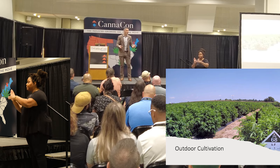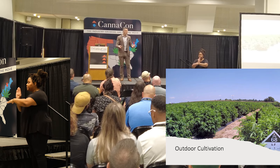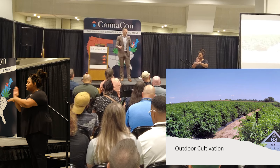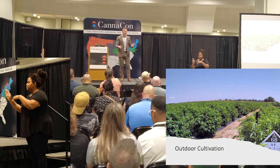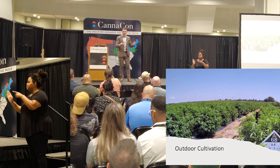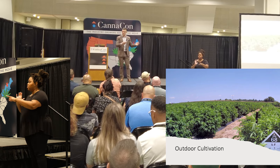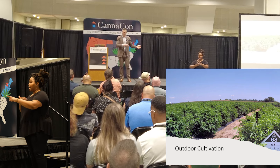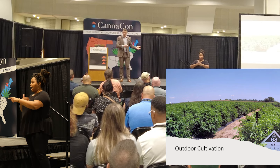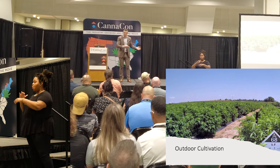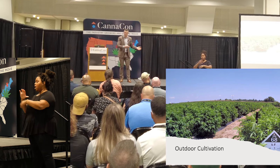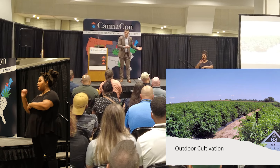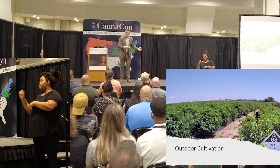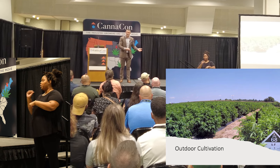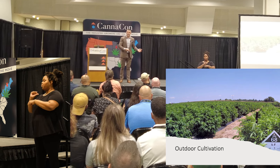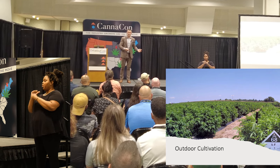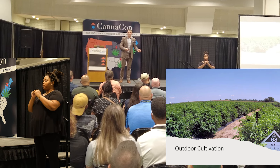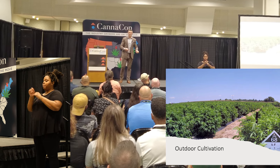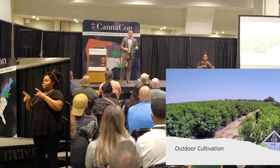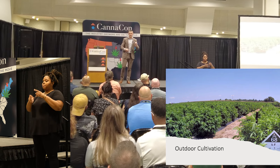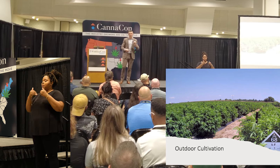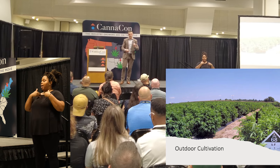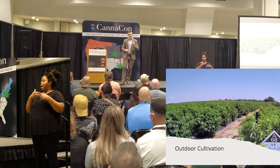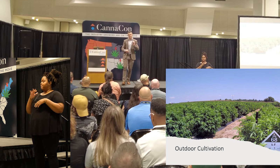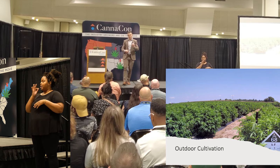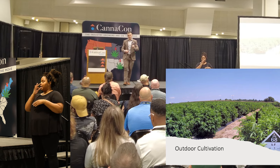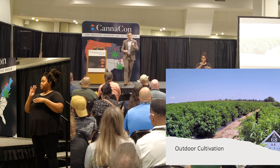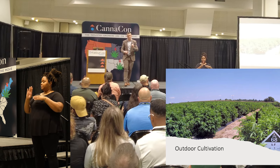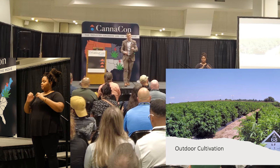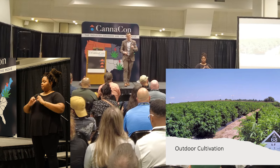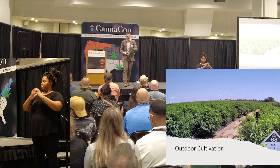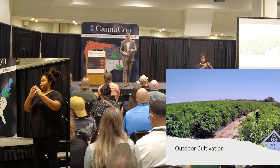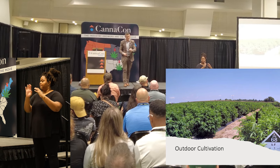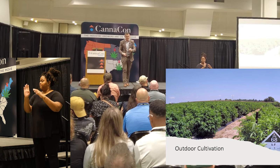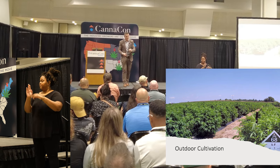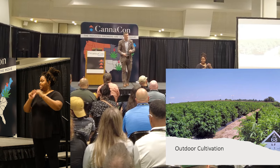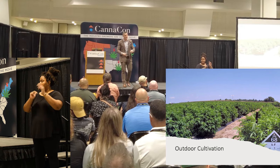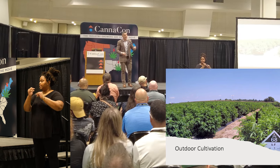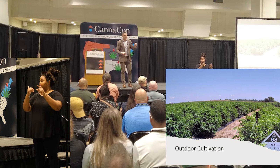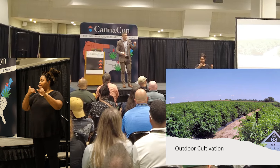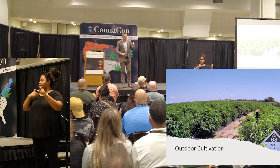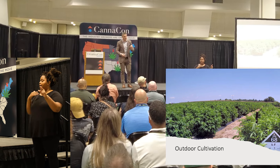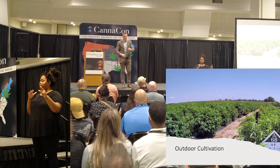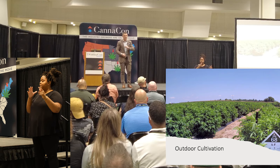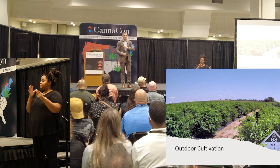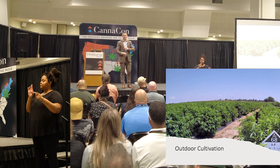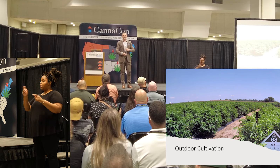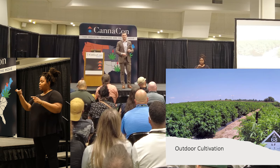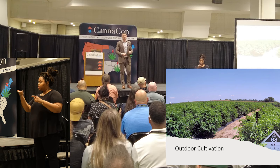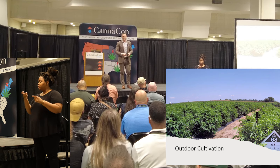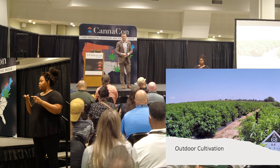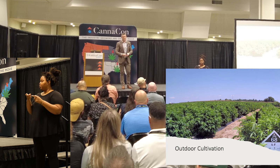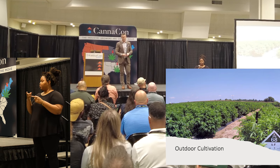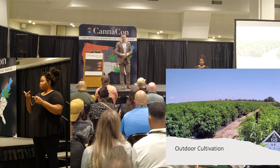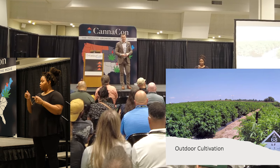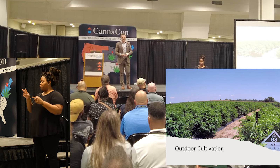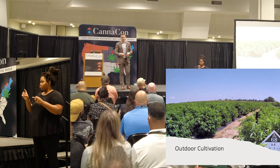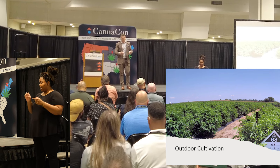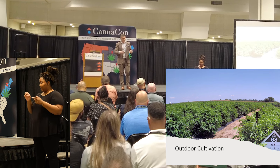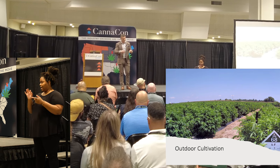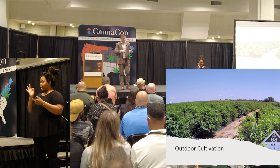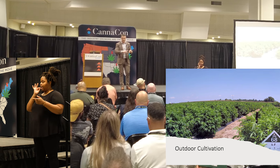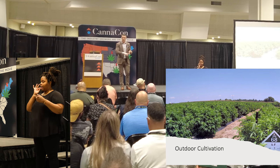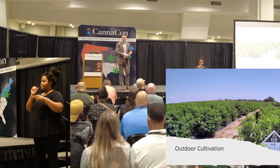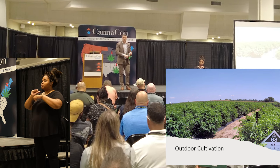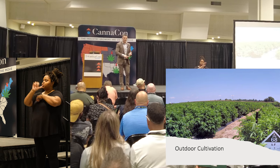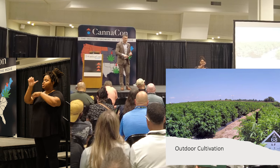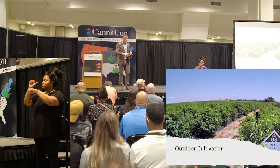who have cannabis facilities that are producing pharmaceutical-grade cannabis, and we ship that around the world. We ship